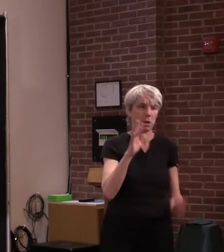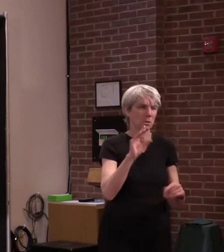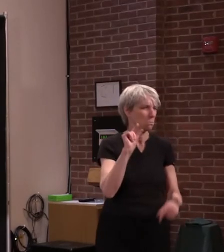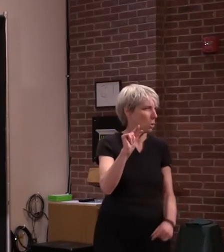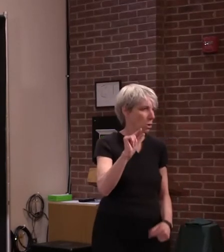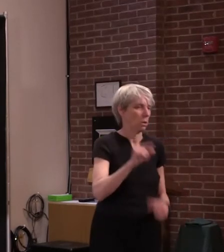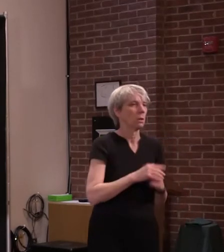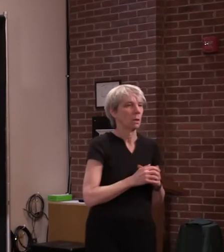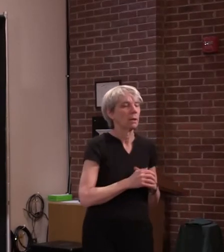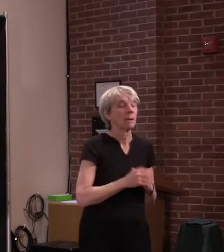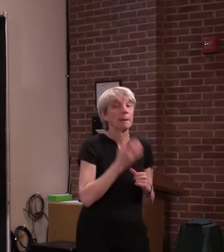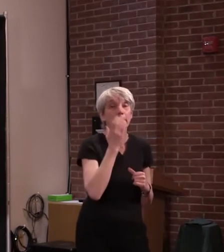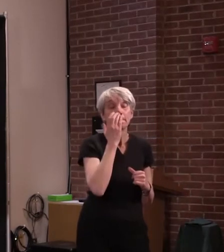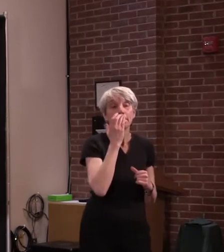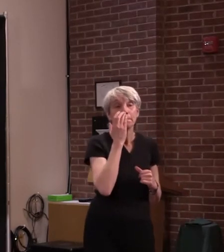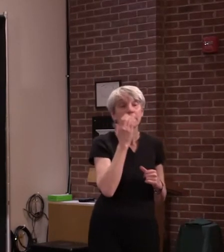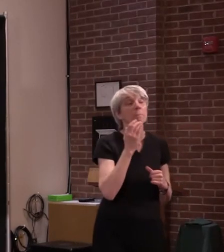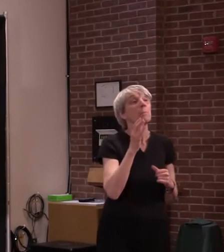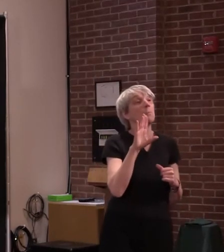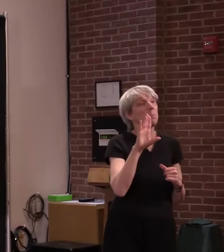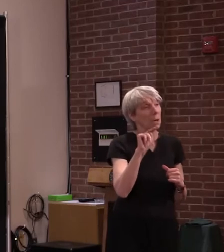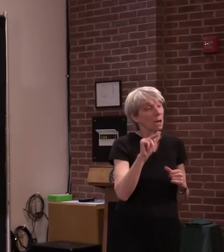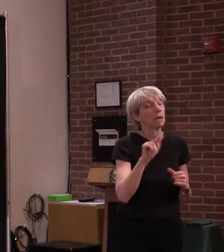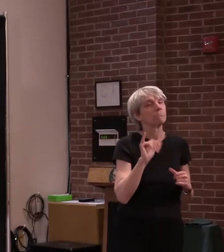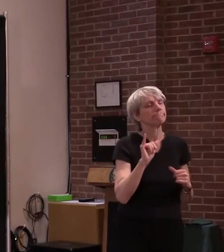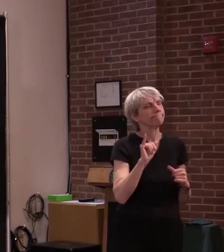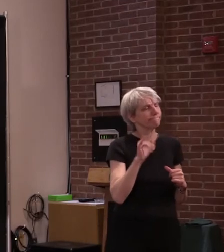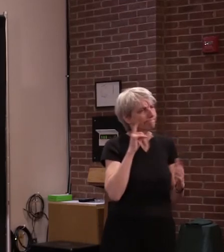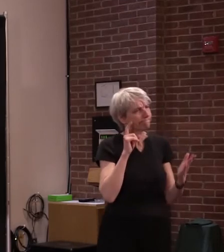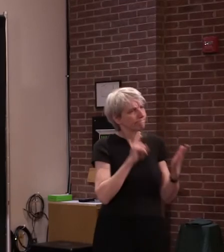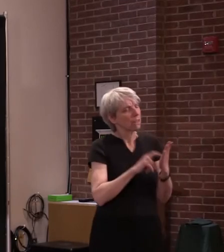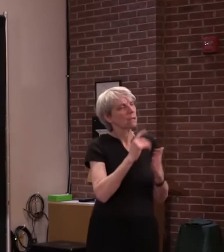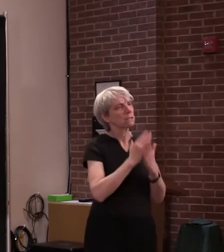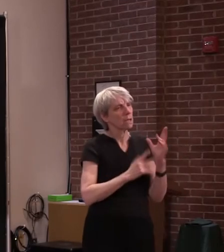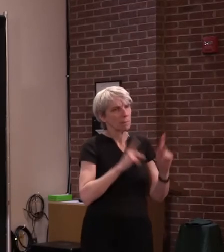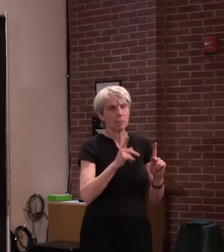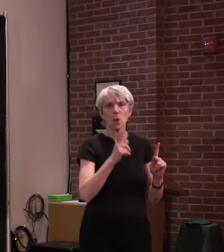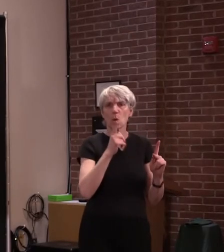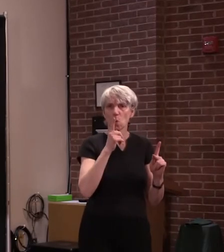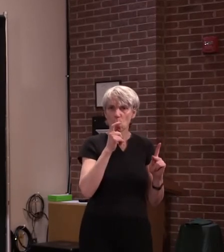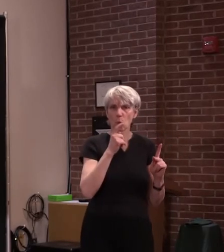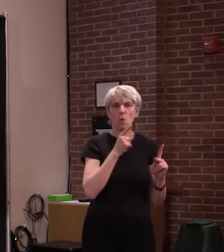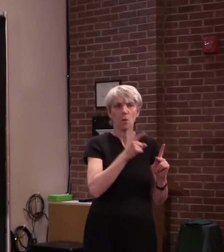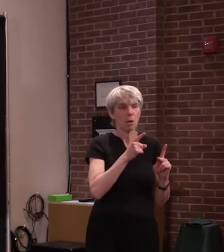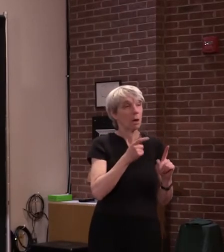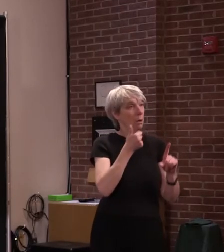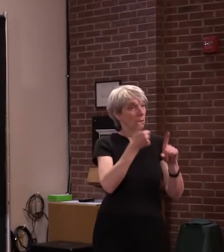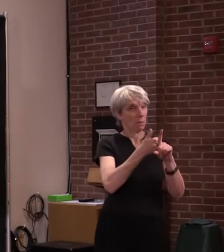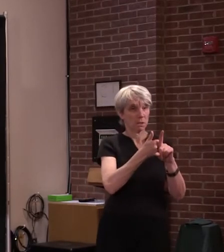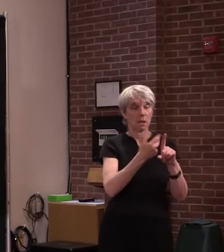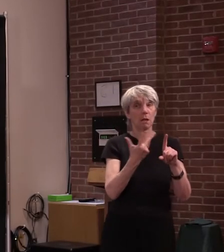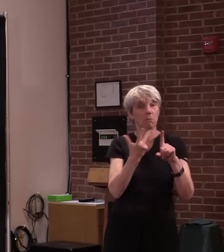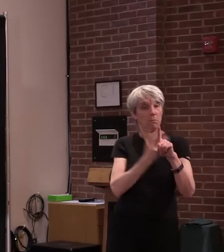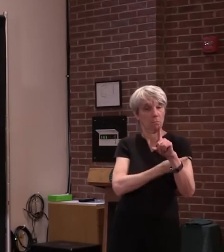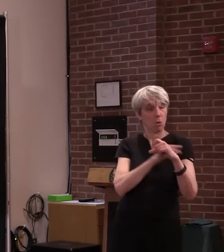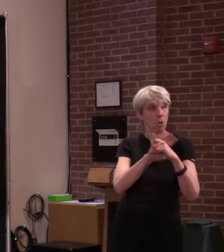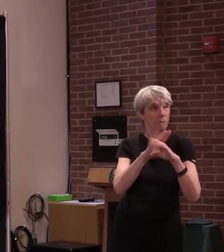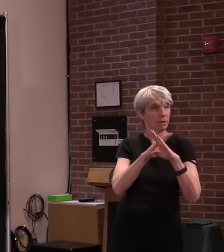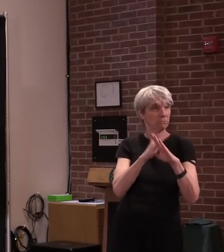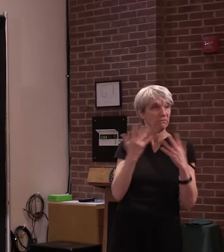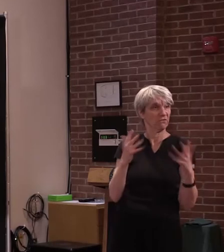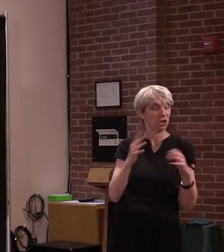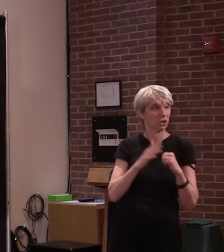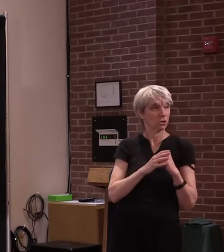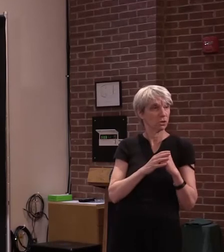for this portion that, you know, we're really interested in are the parents. Oftentimes they've been vaccinated themselves. They get